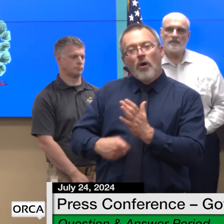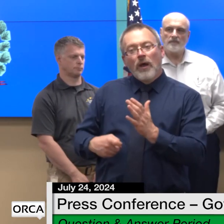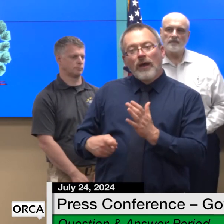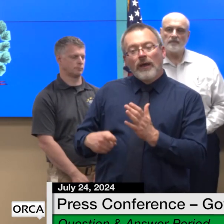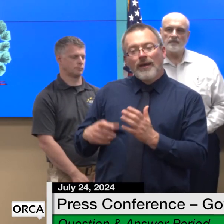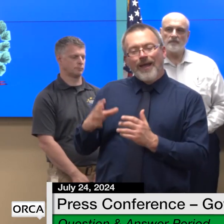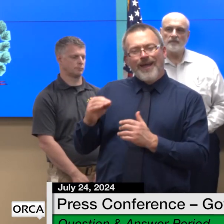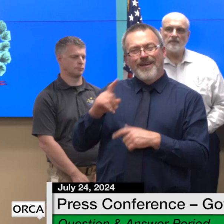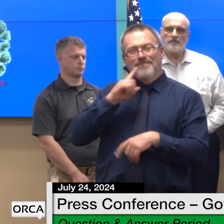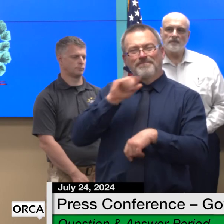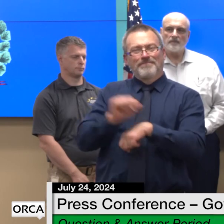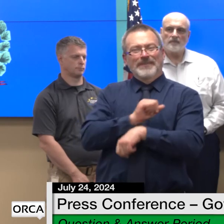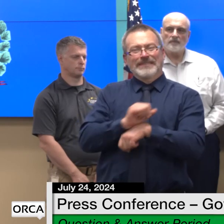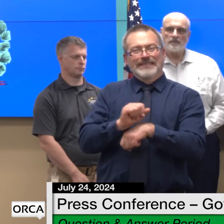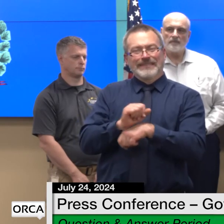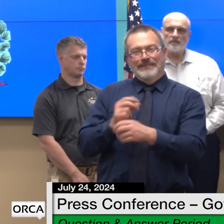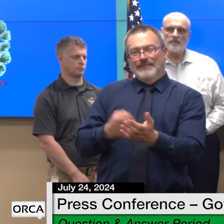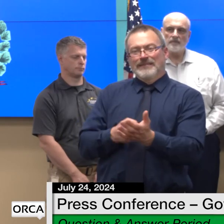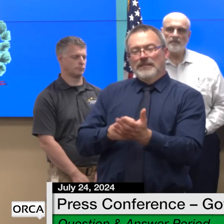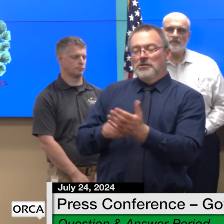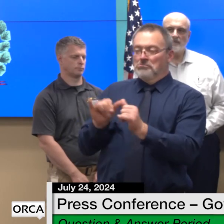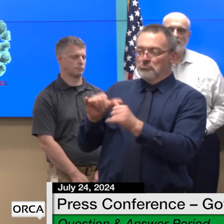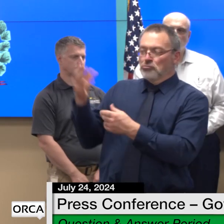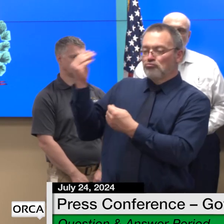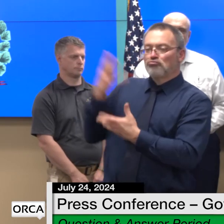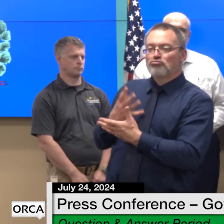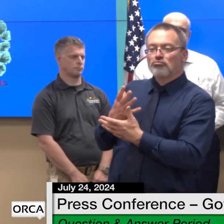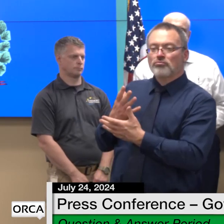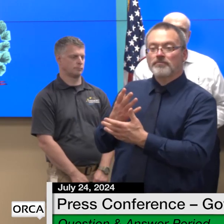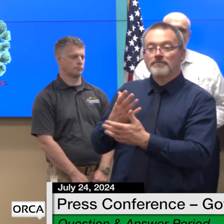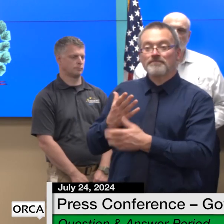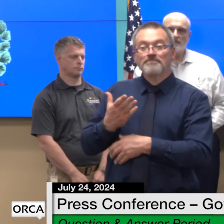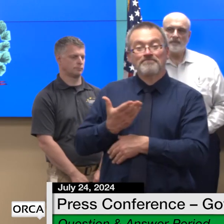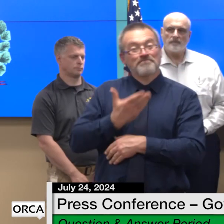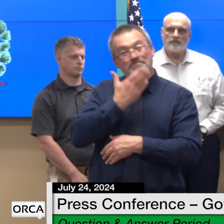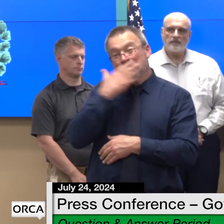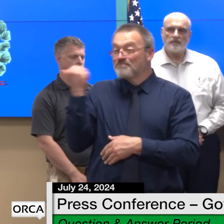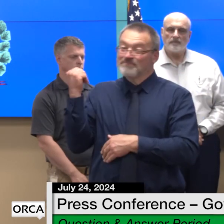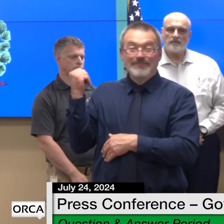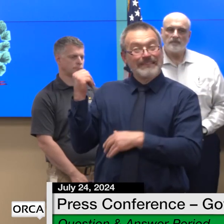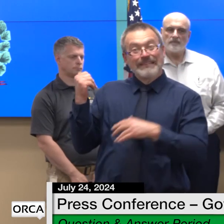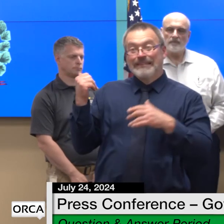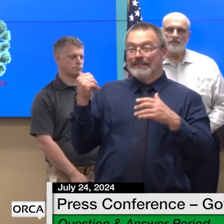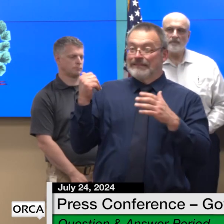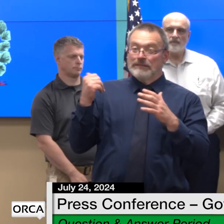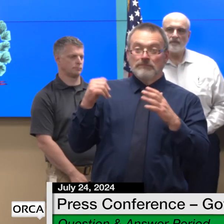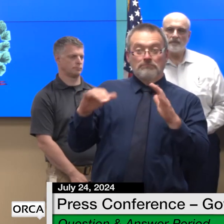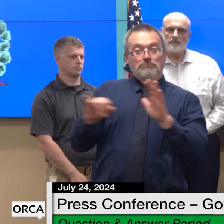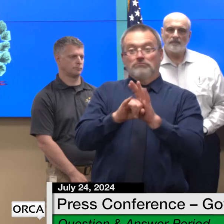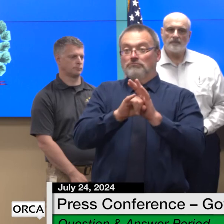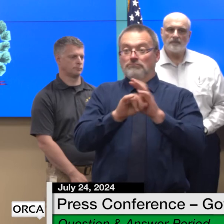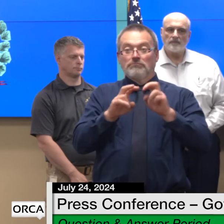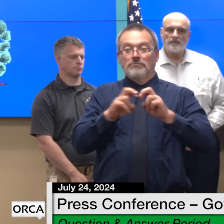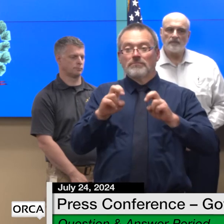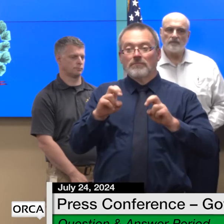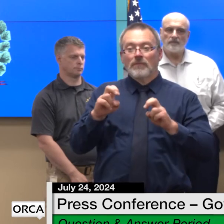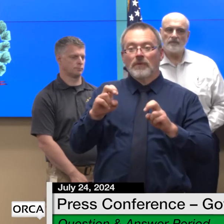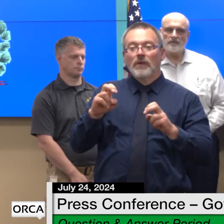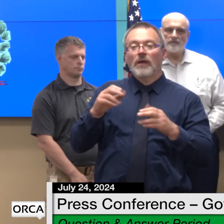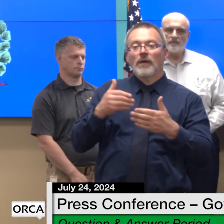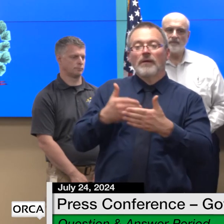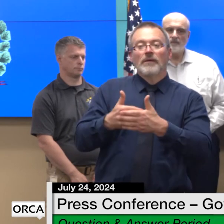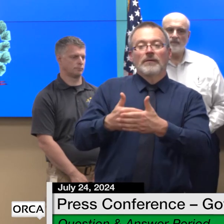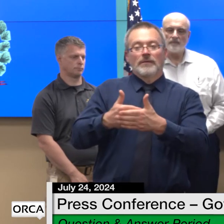One of our river engineers shared with me that their best assessment is prior to the advent of the city of Barrie,